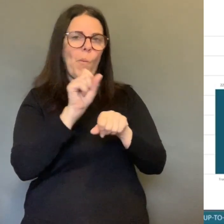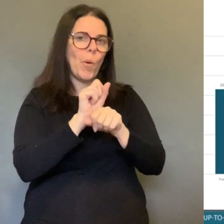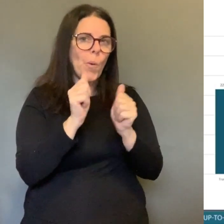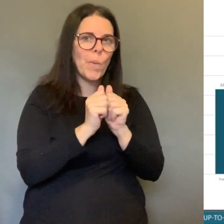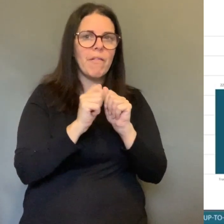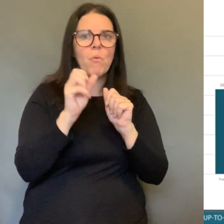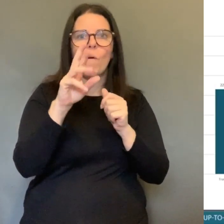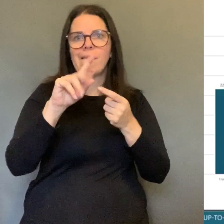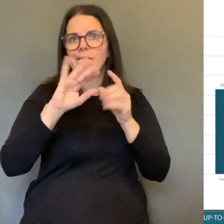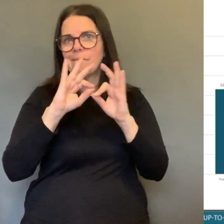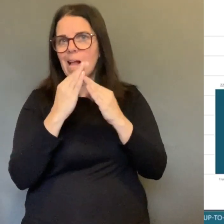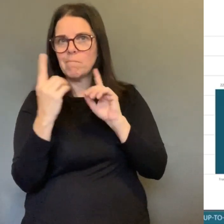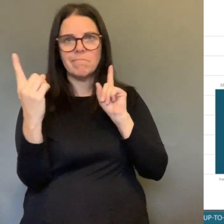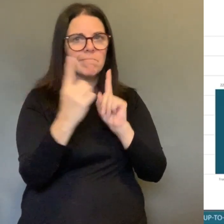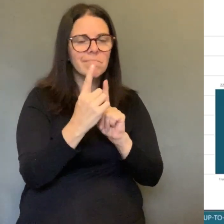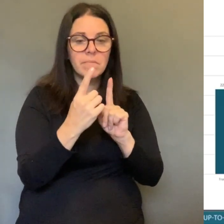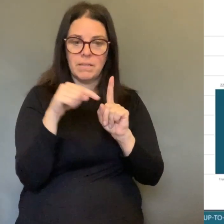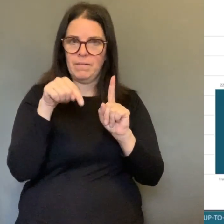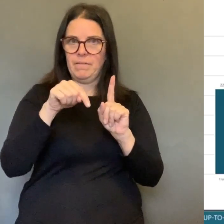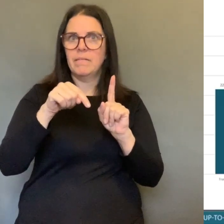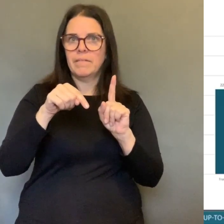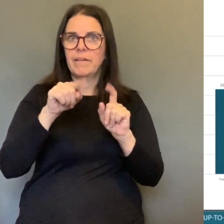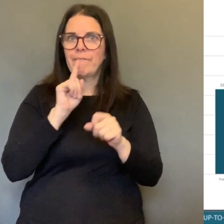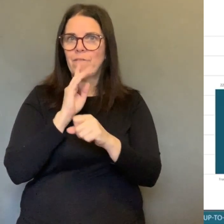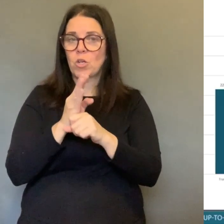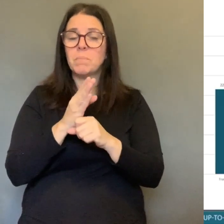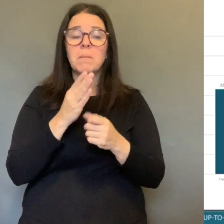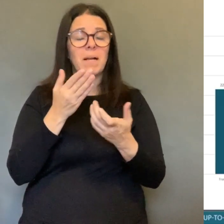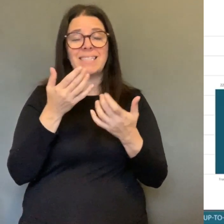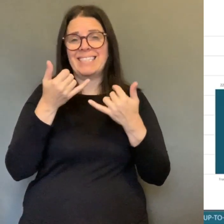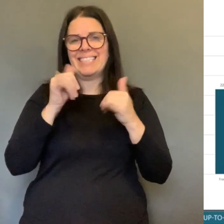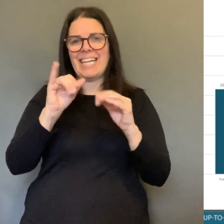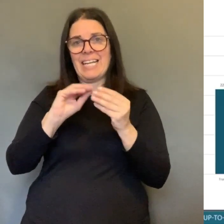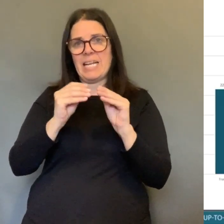Any questions from AMA 100?